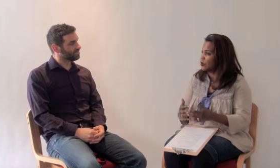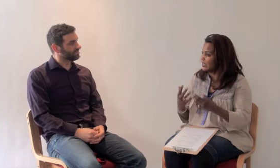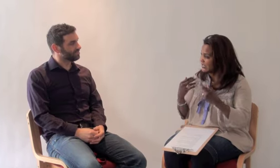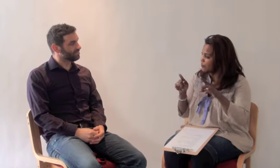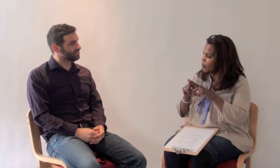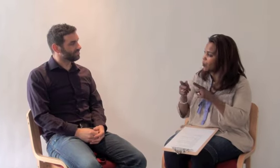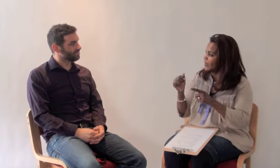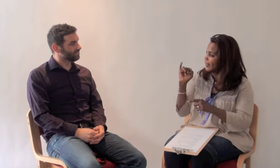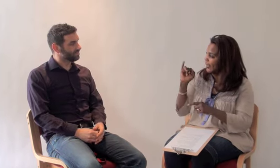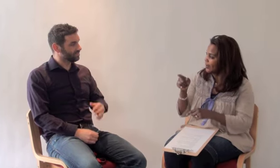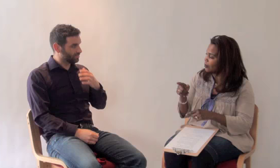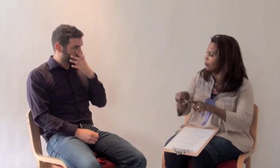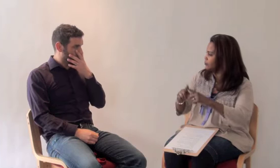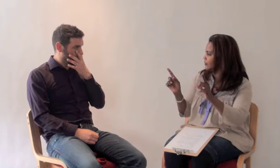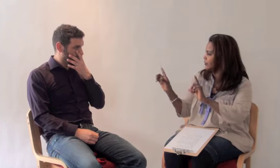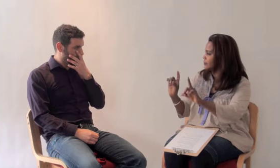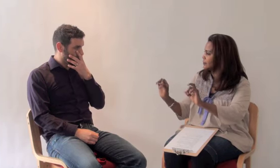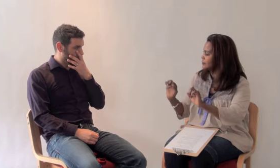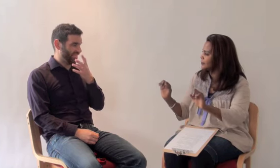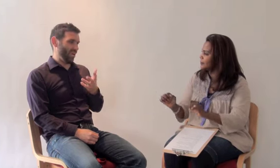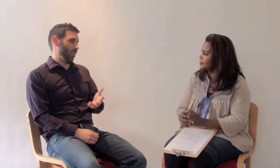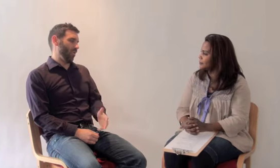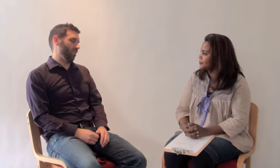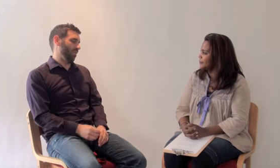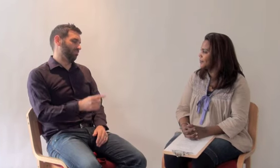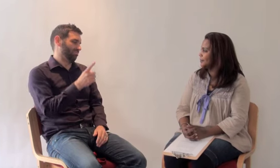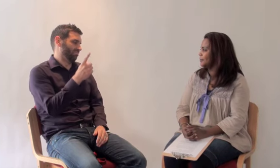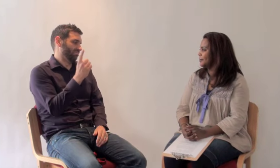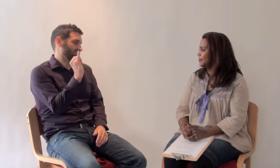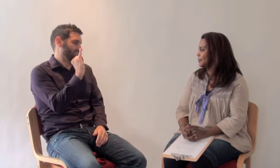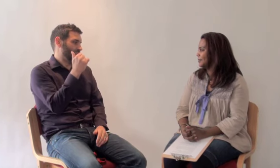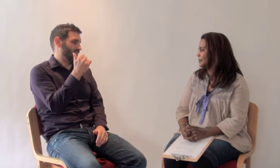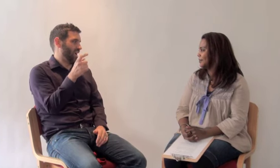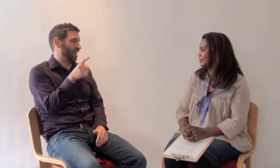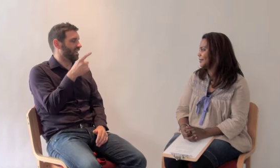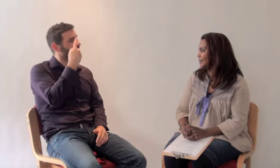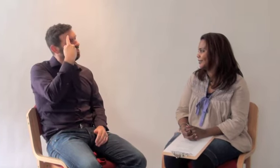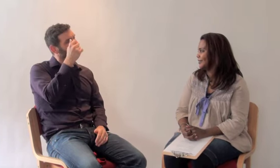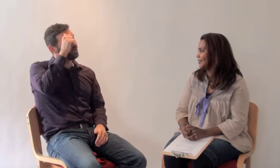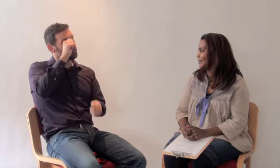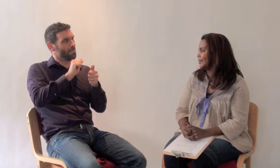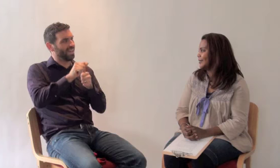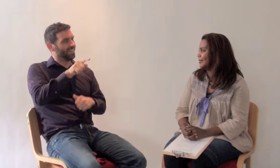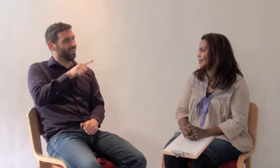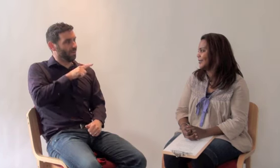training. So did you do some of the training as Ian, start at the same time? Well, Ian